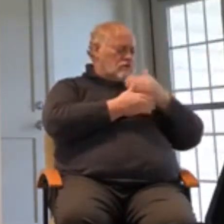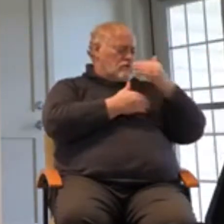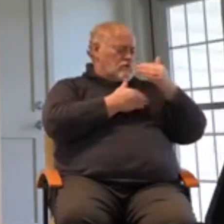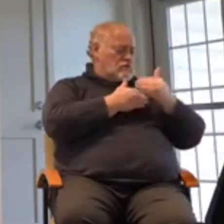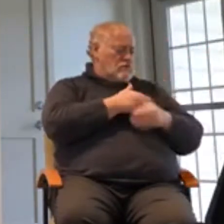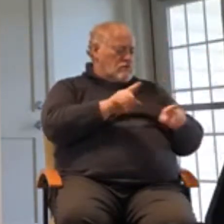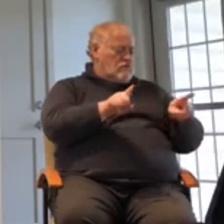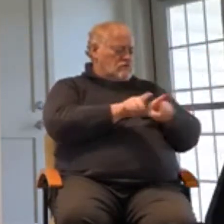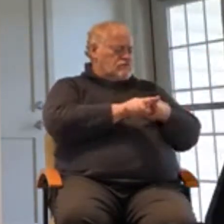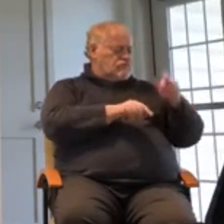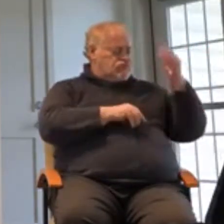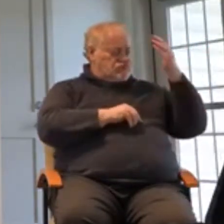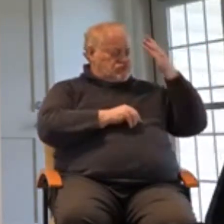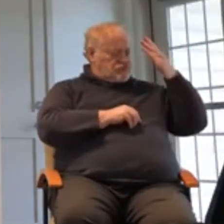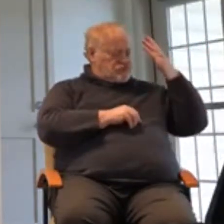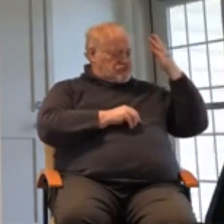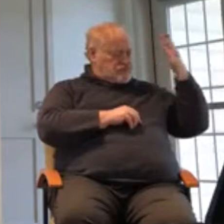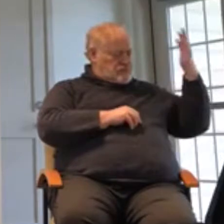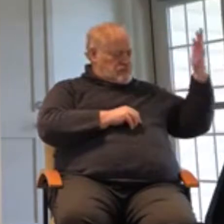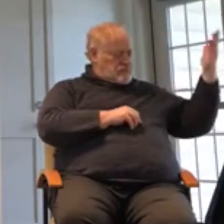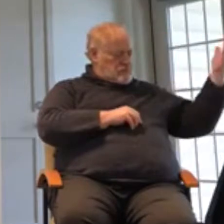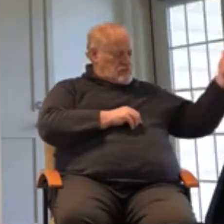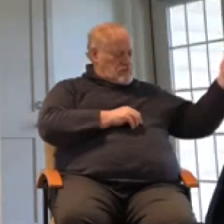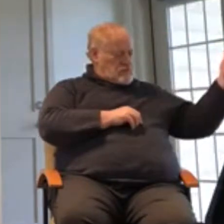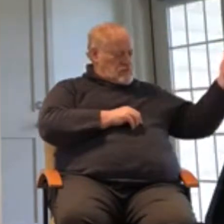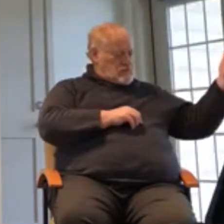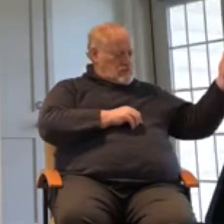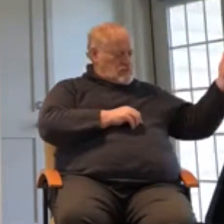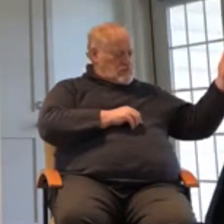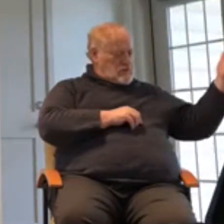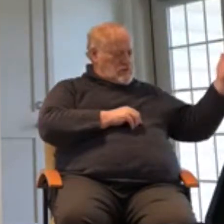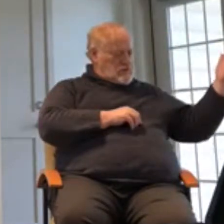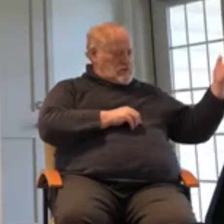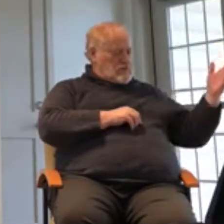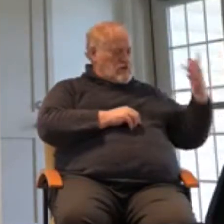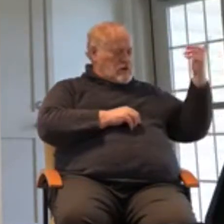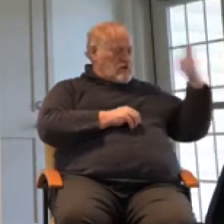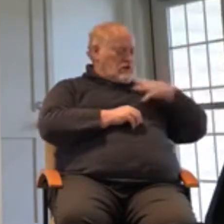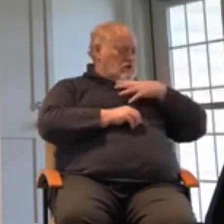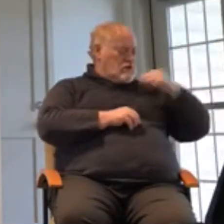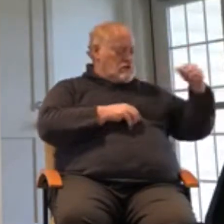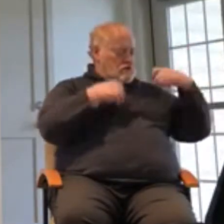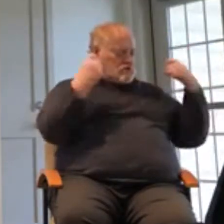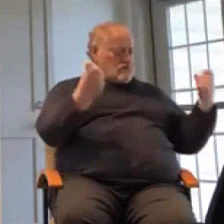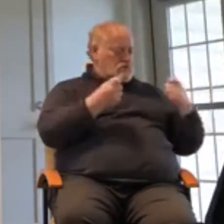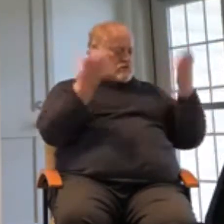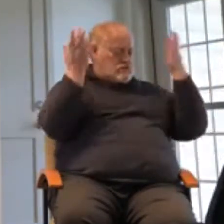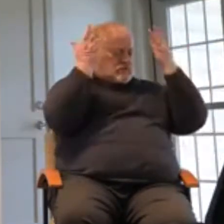No one